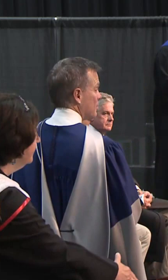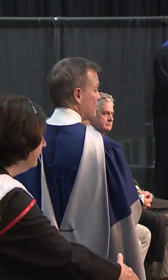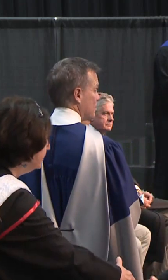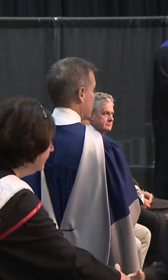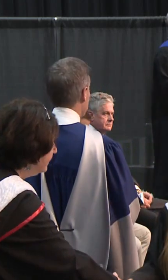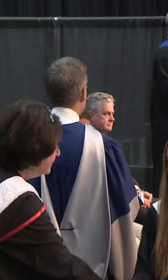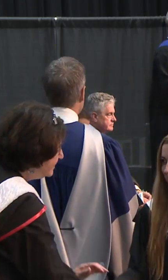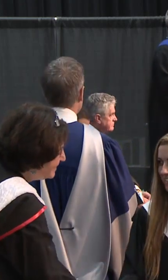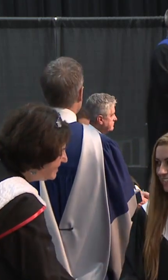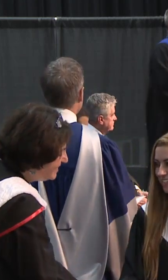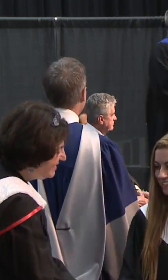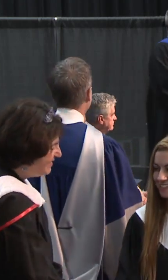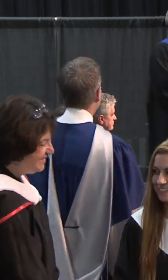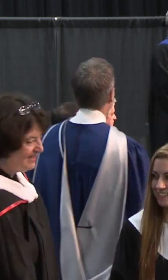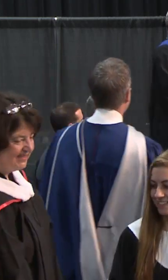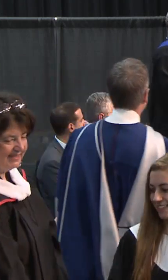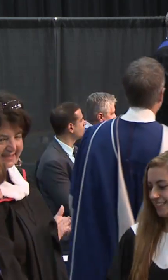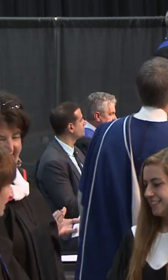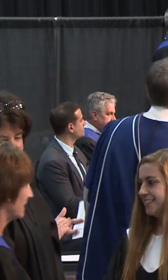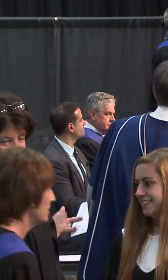Sandra Kress.